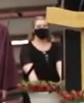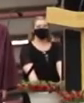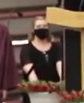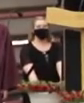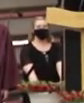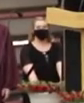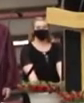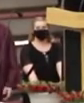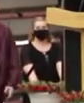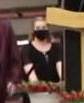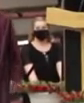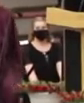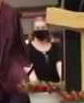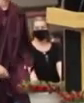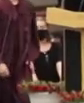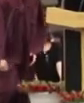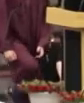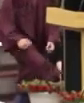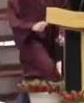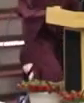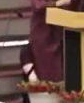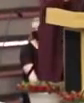Thomas Huggard.